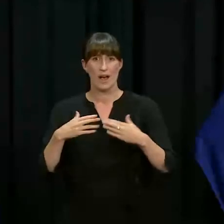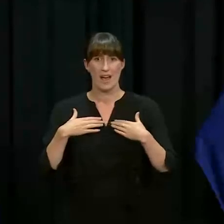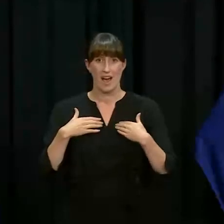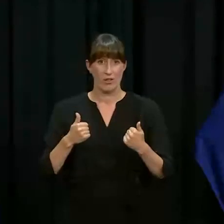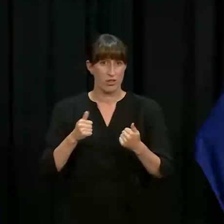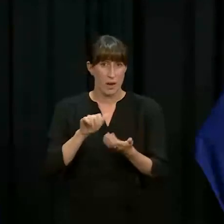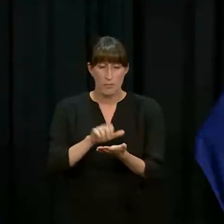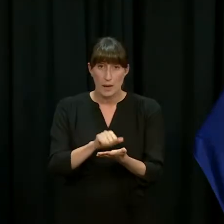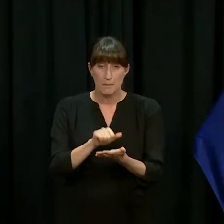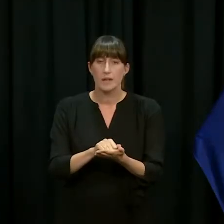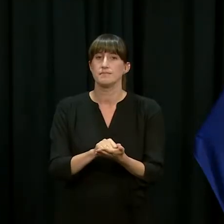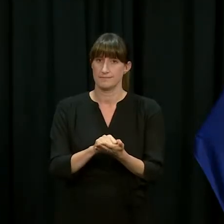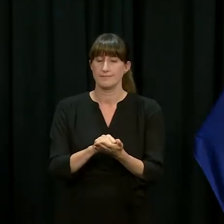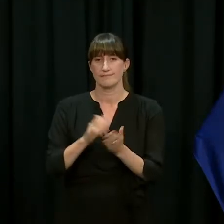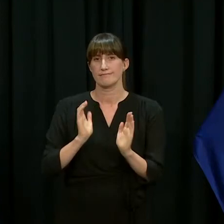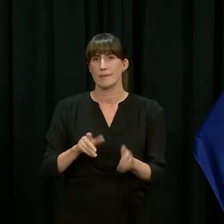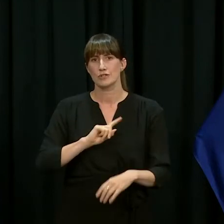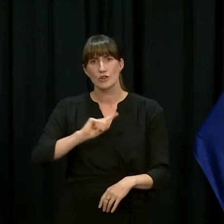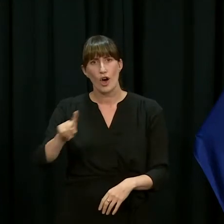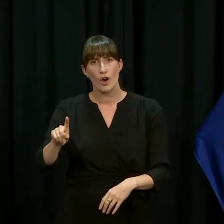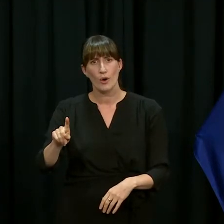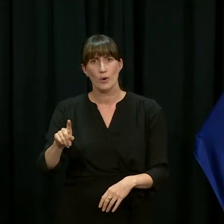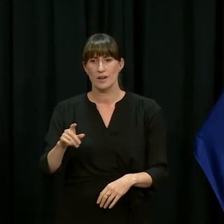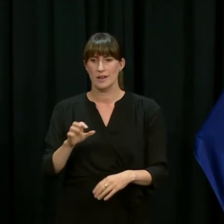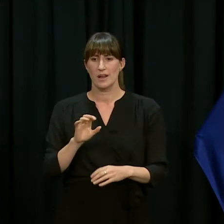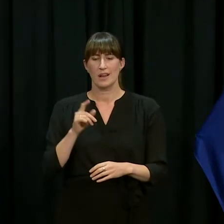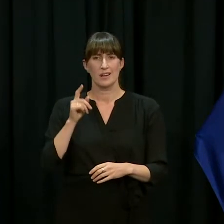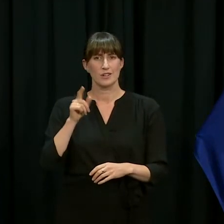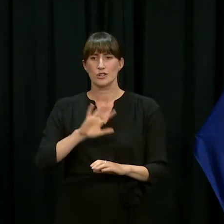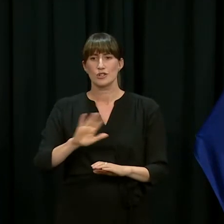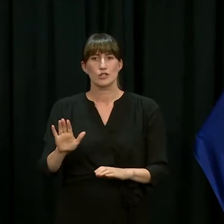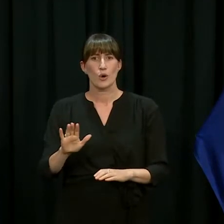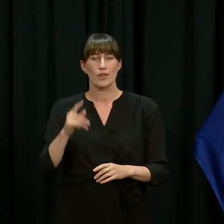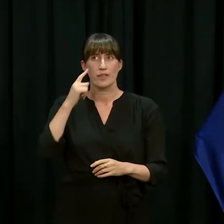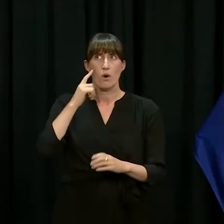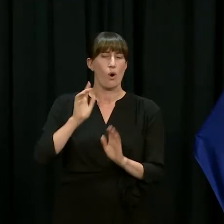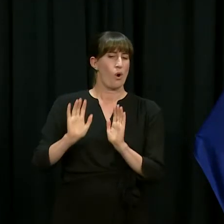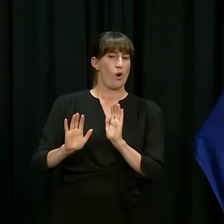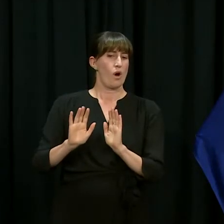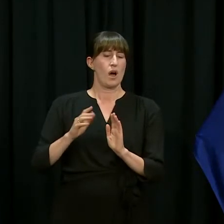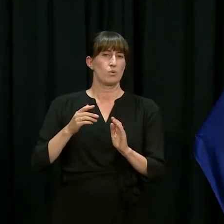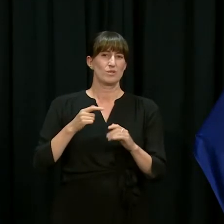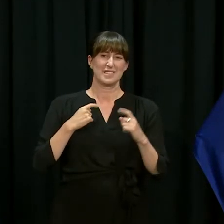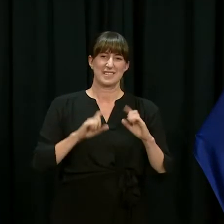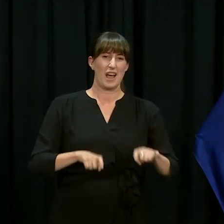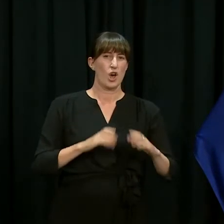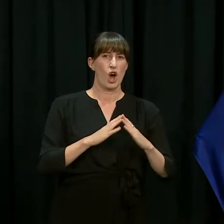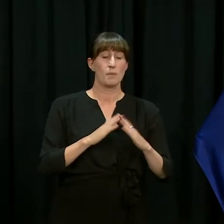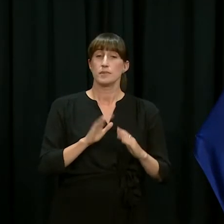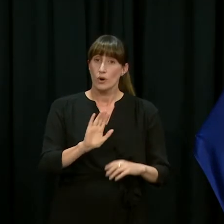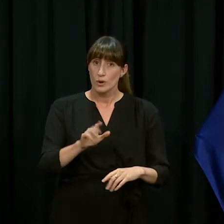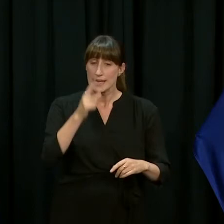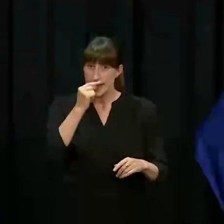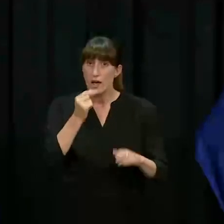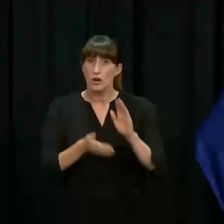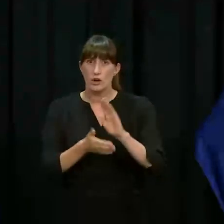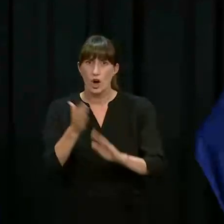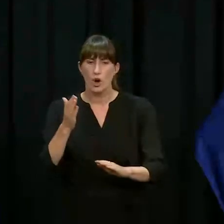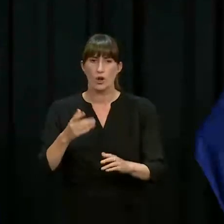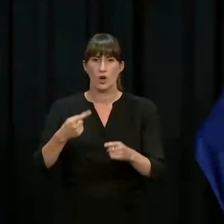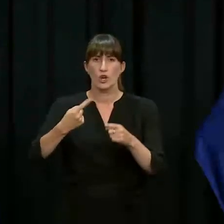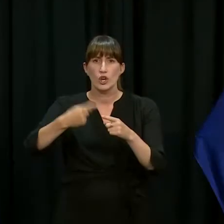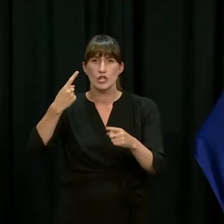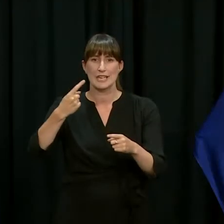certainly if you have urgent health needs, do not delay seeking medical attention. All hospitals, pharmacies, GPs and urgent